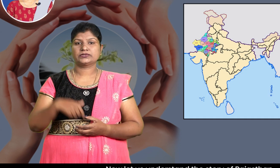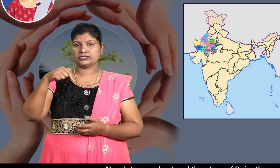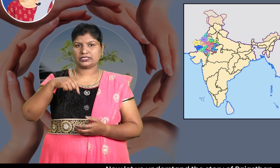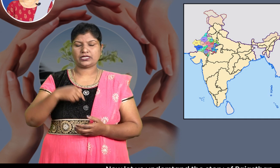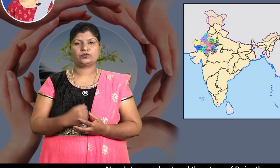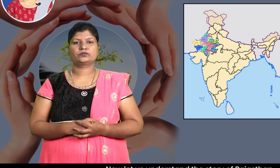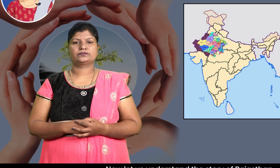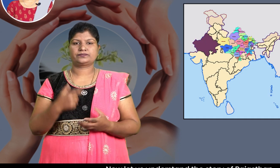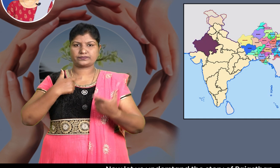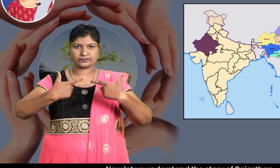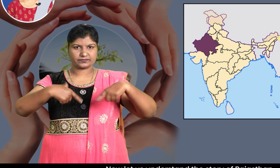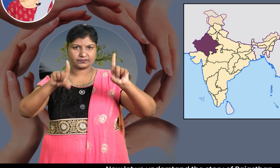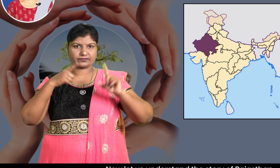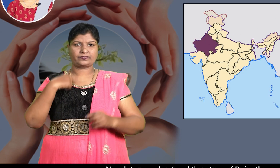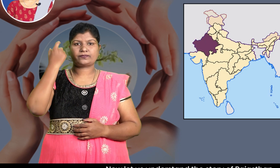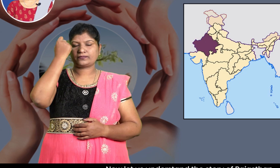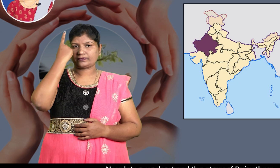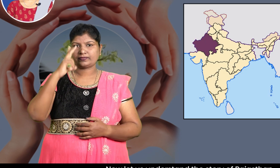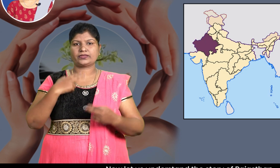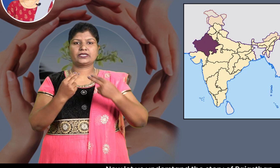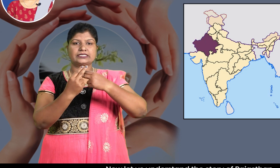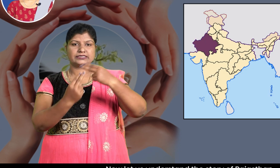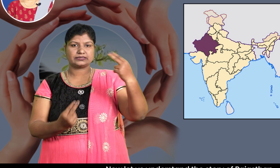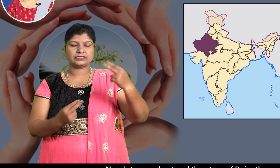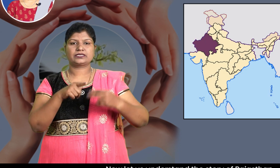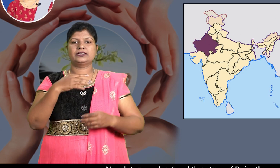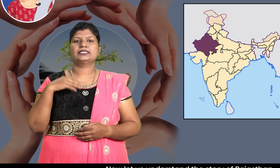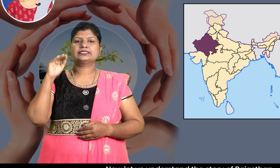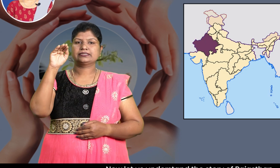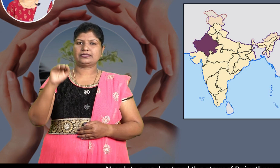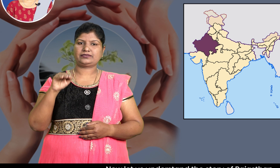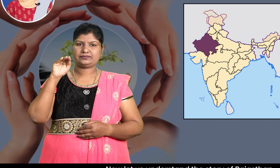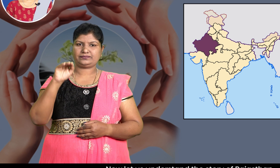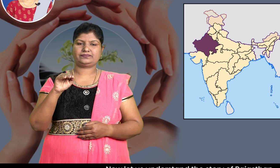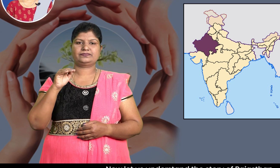Now, let us understand the story of Rajasthan.